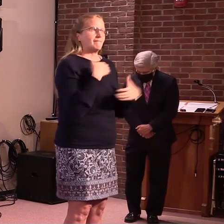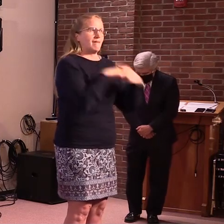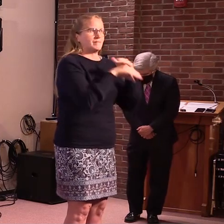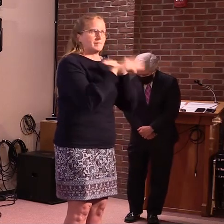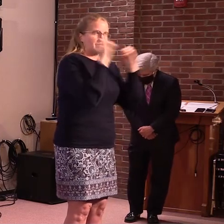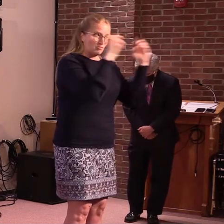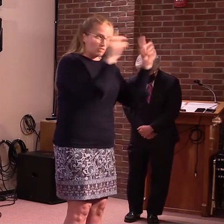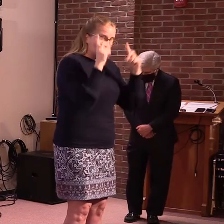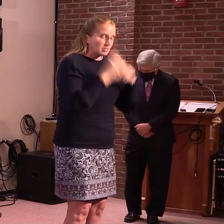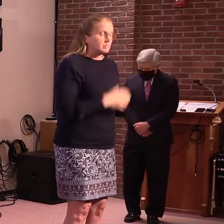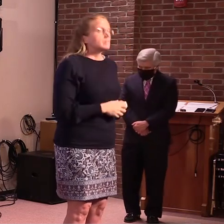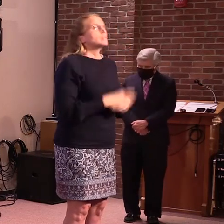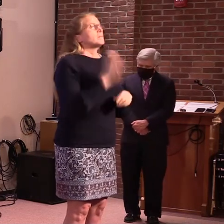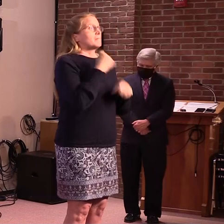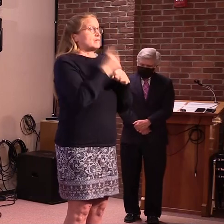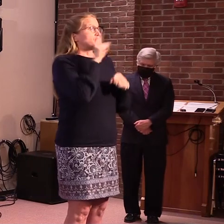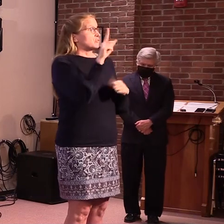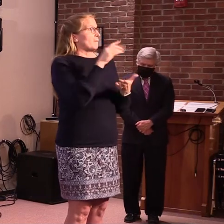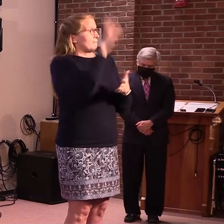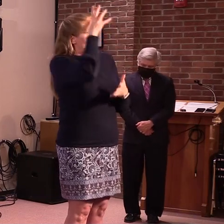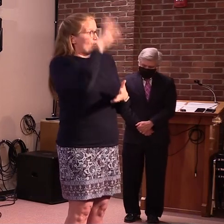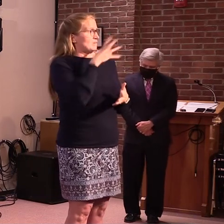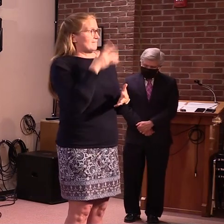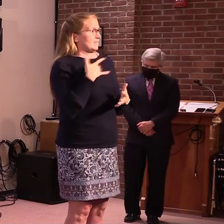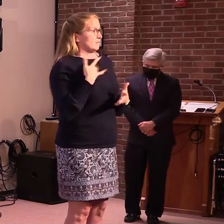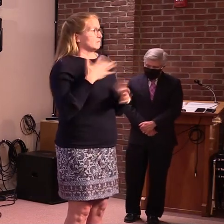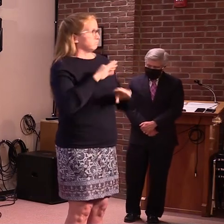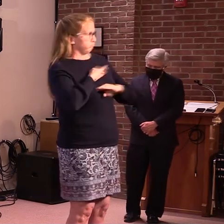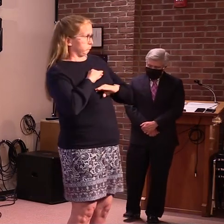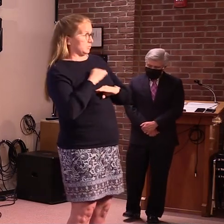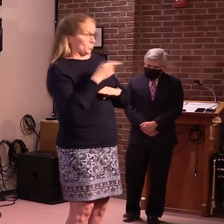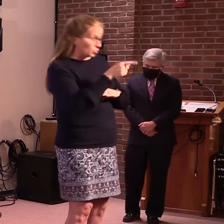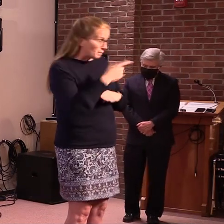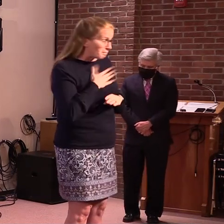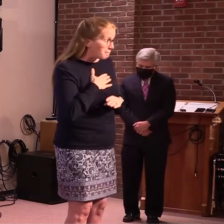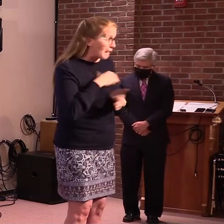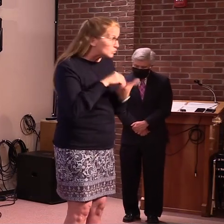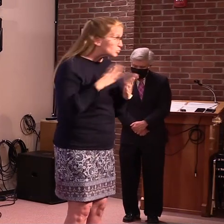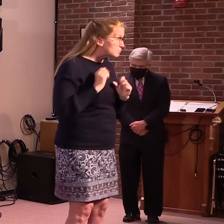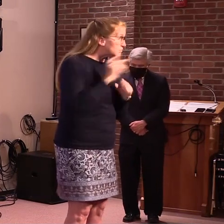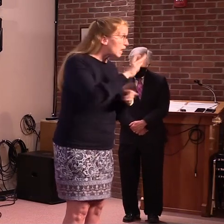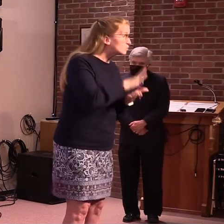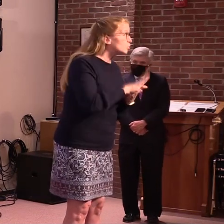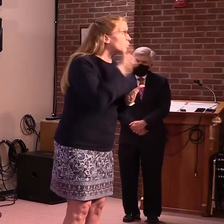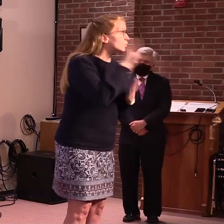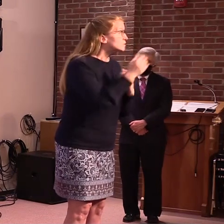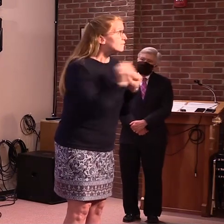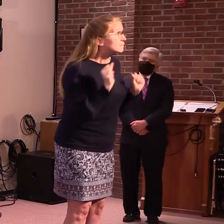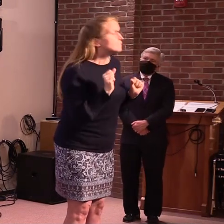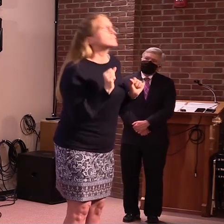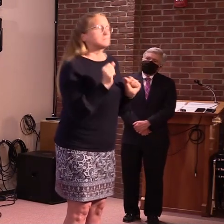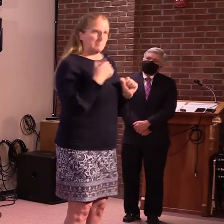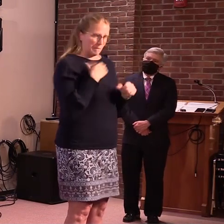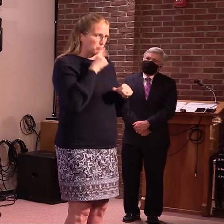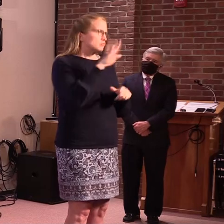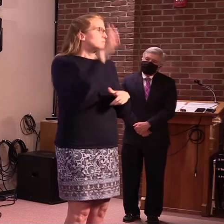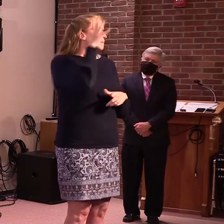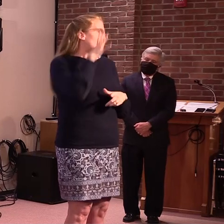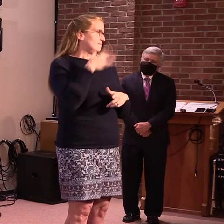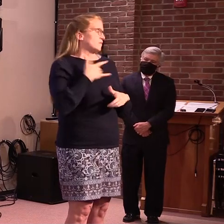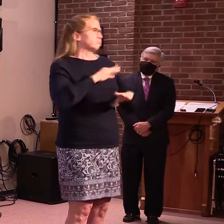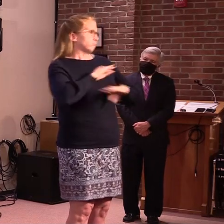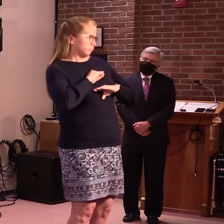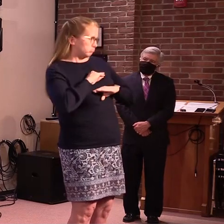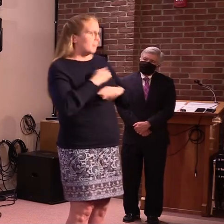provide assurance that schools are working to keep students safe and healthy, and ensuring that COVID-19 health guidance ensures an equitable